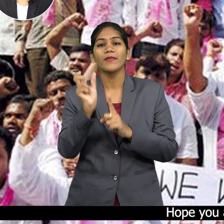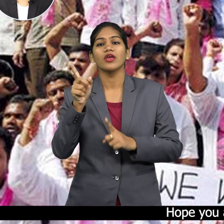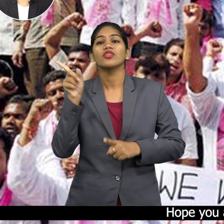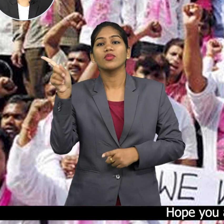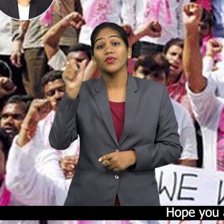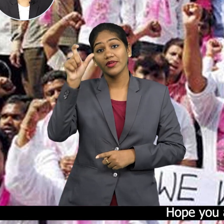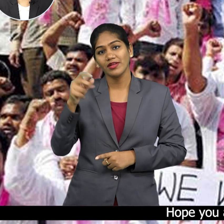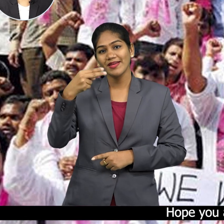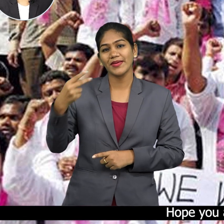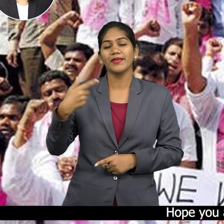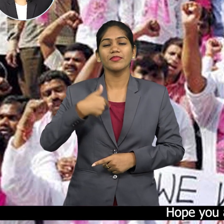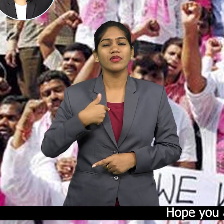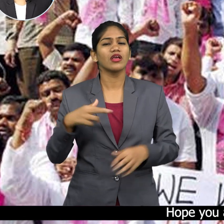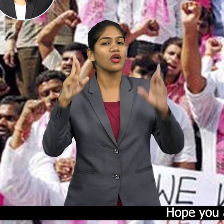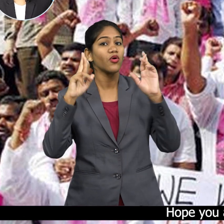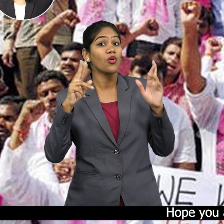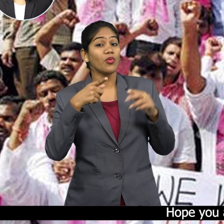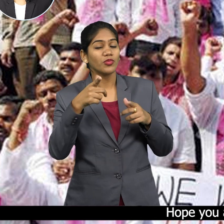Hope you're doing well.